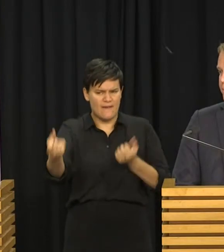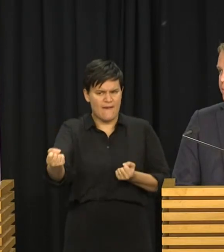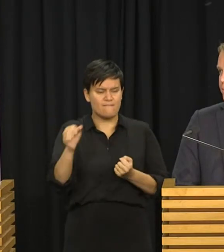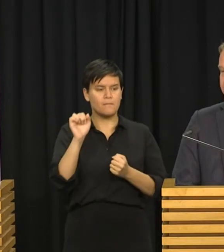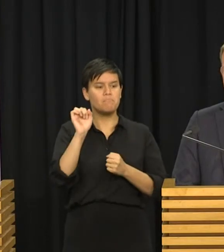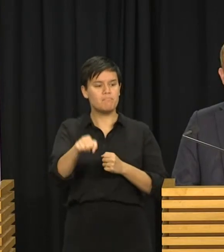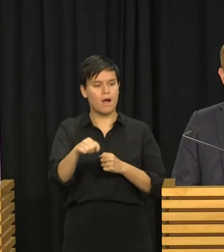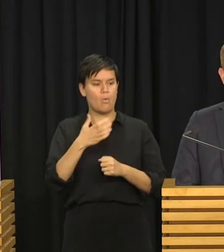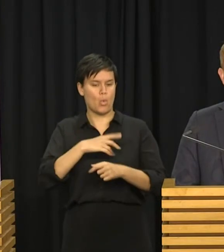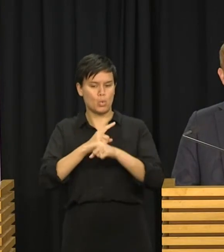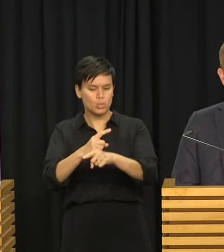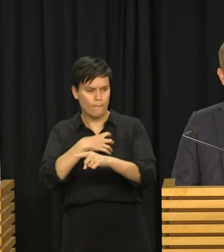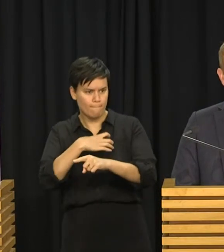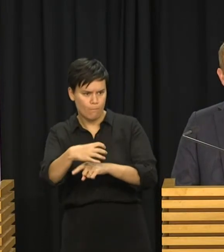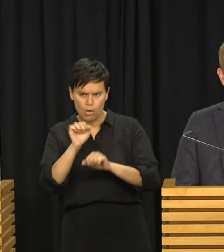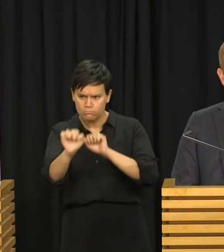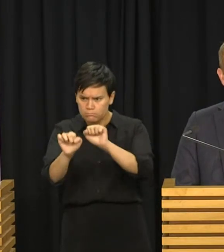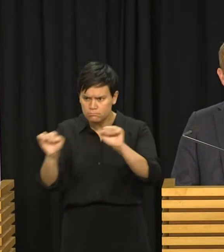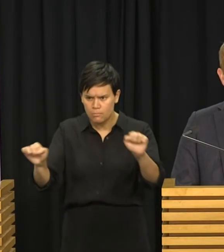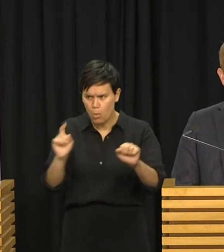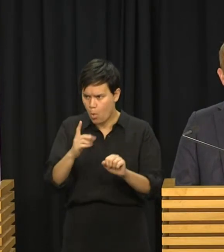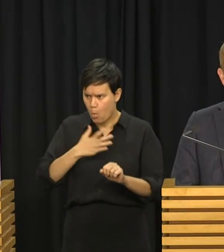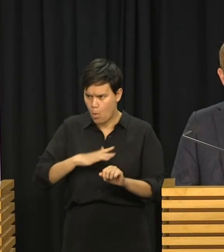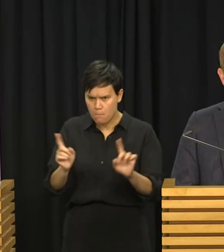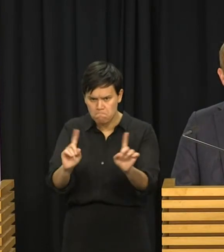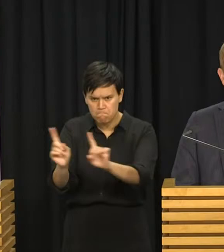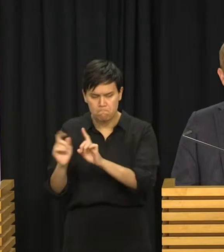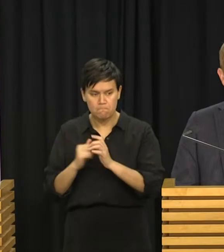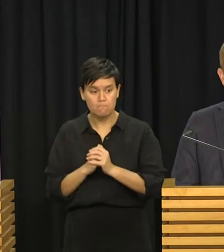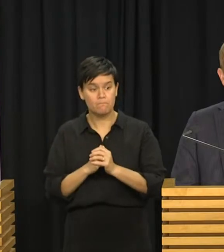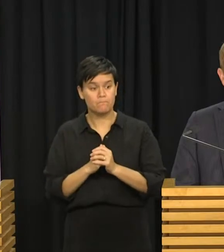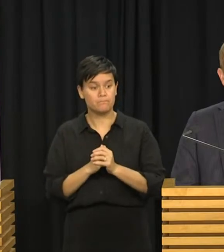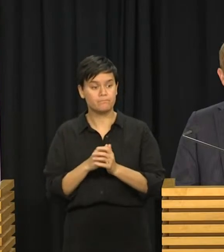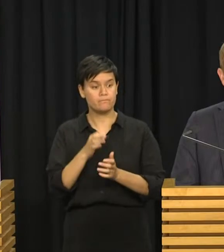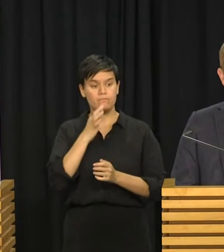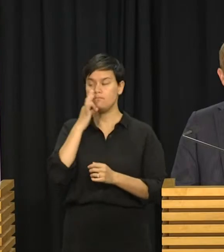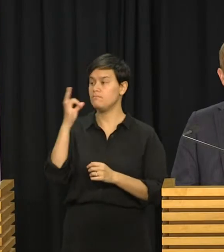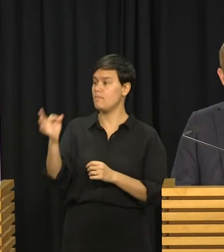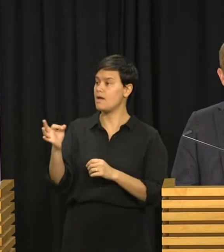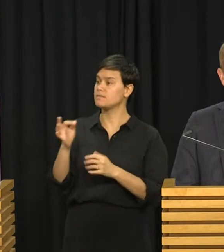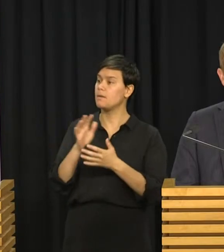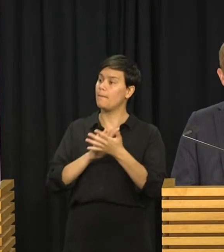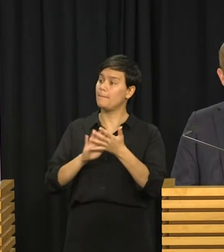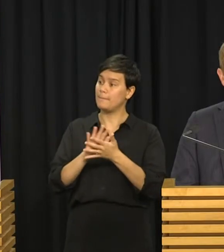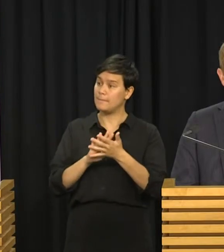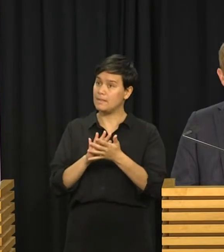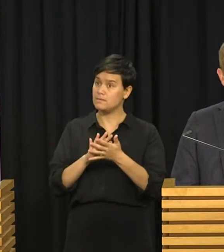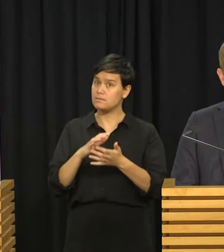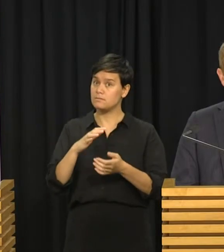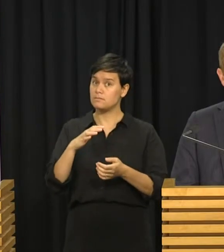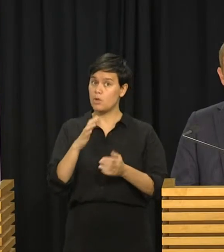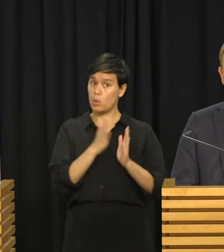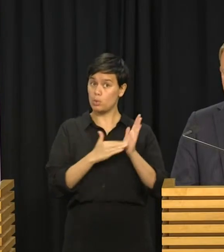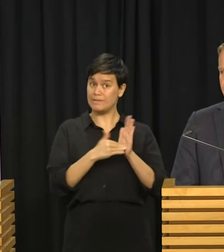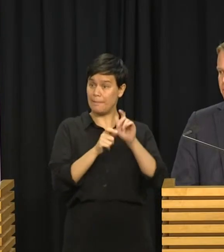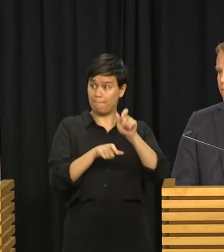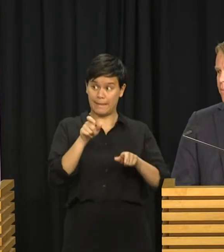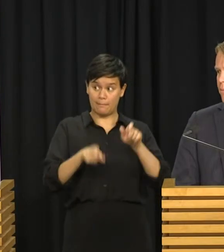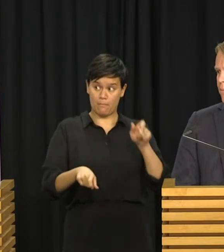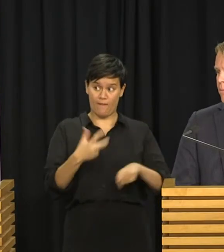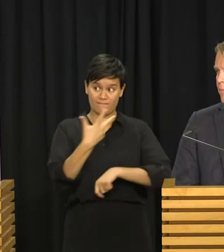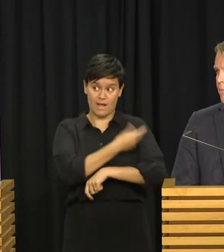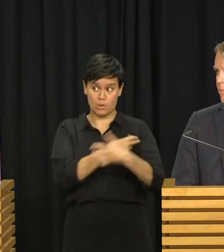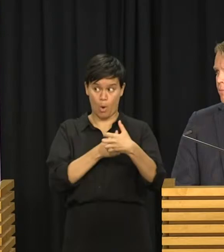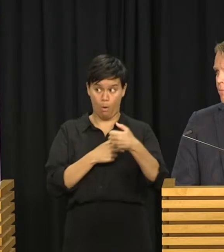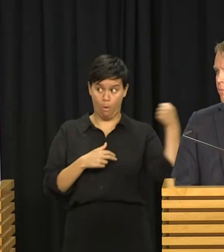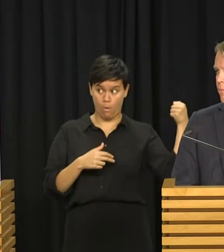terms of rollout. Could prioritise vaccinating the vulnerable Pacific communities before all of New Zealand? Oh, no, look, I